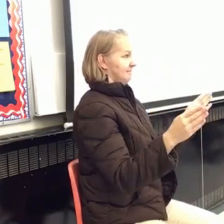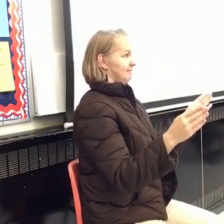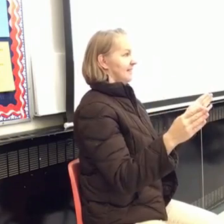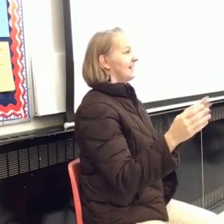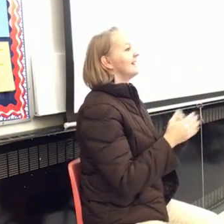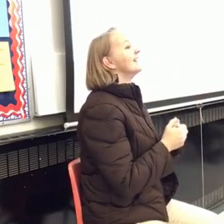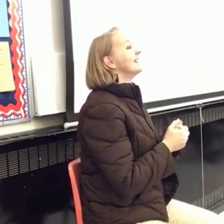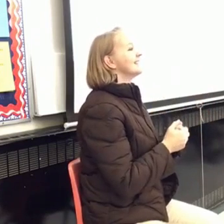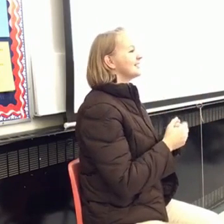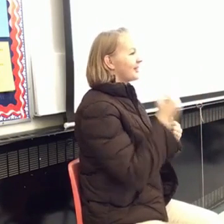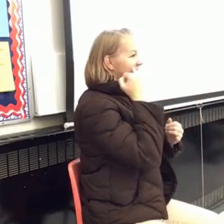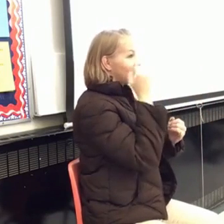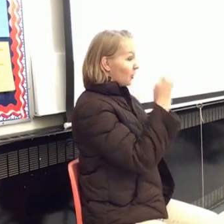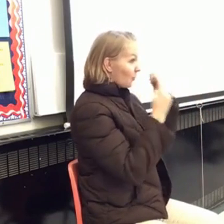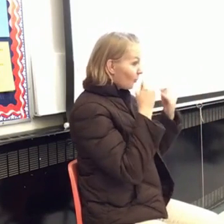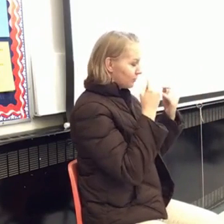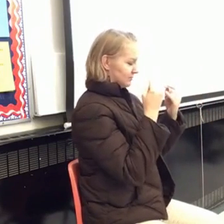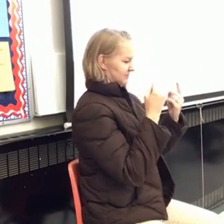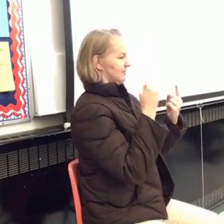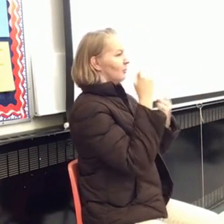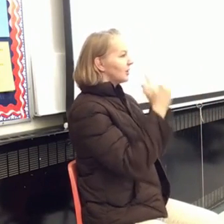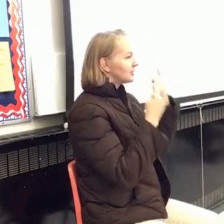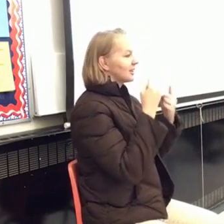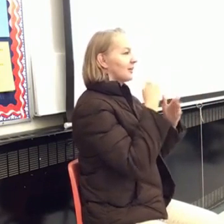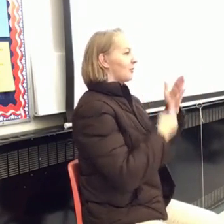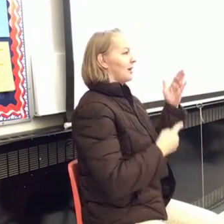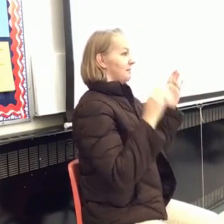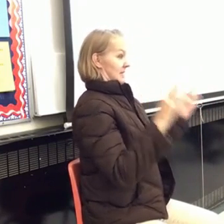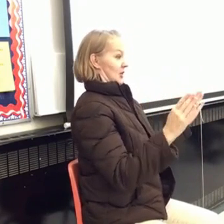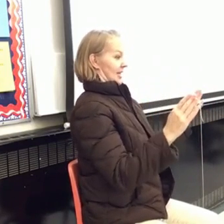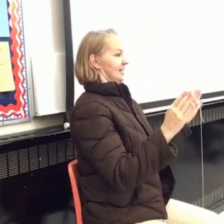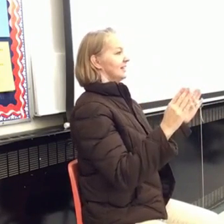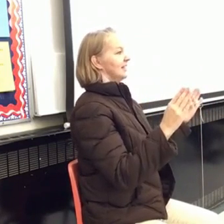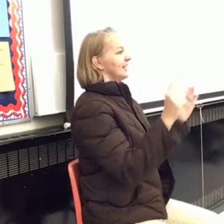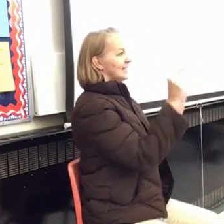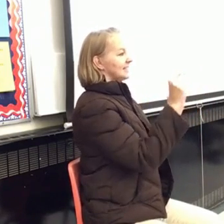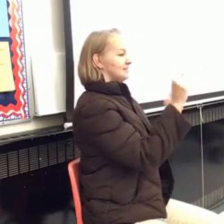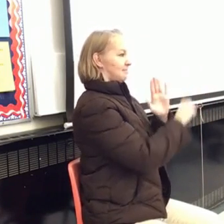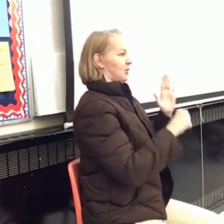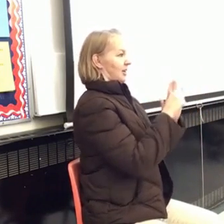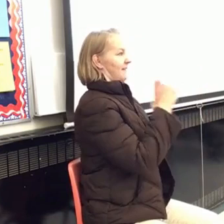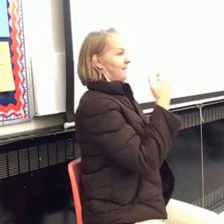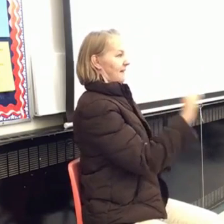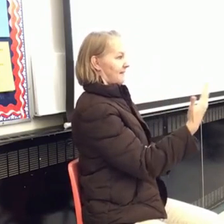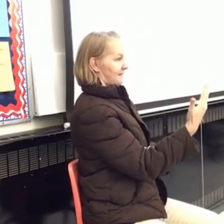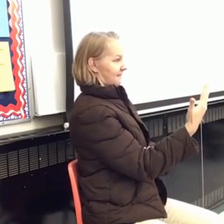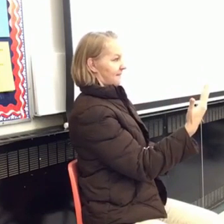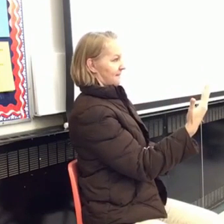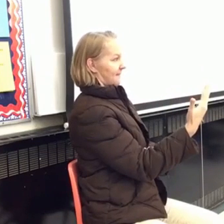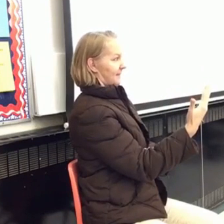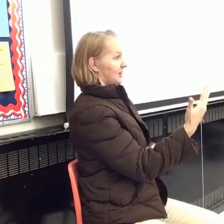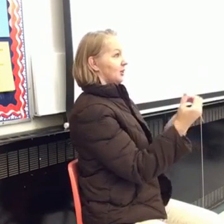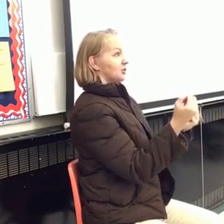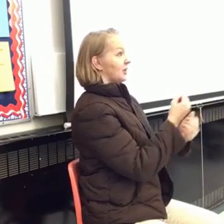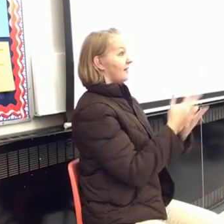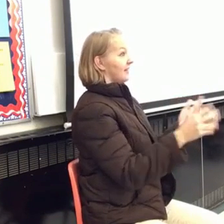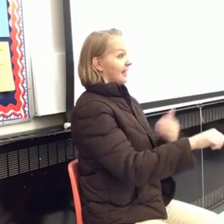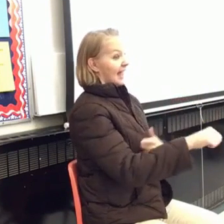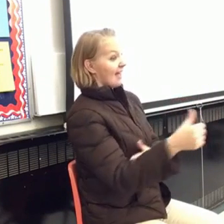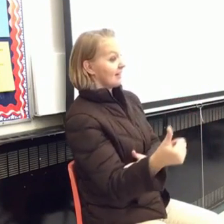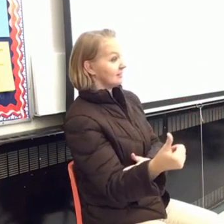wondering what unit we're in, we are in period 5. So from now on, you're in period 5, and you can put everything